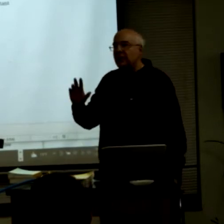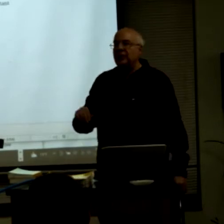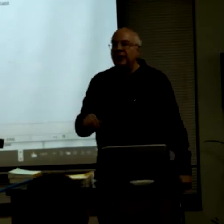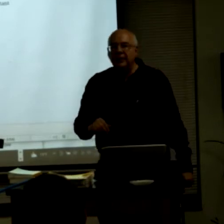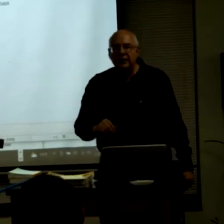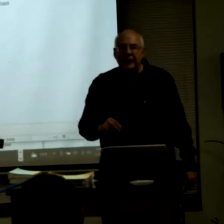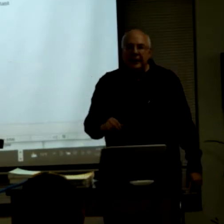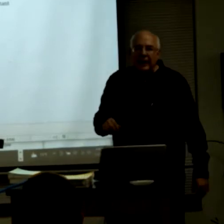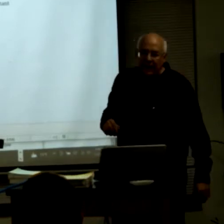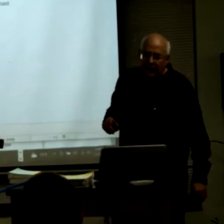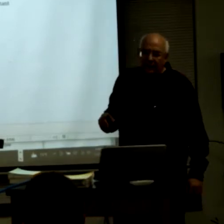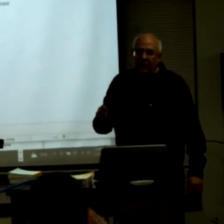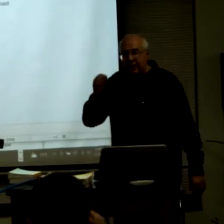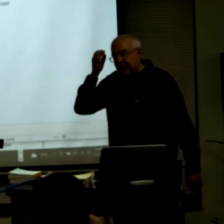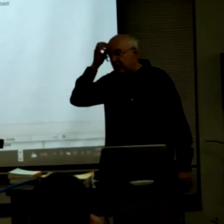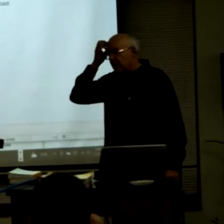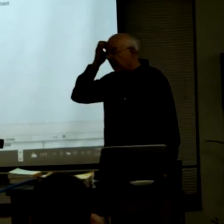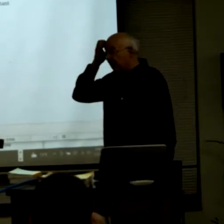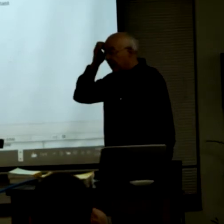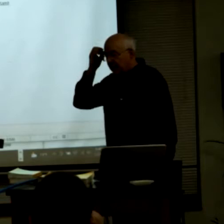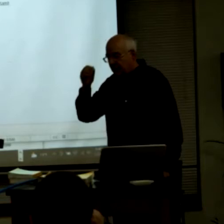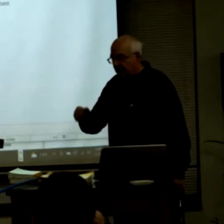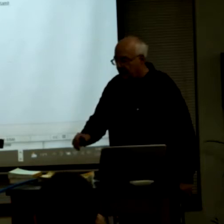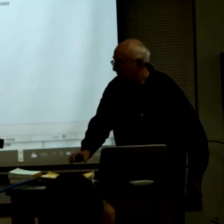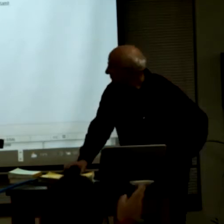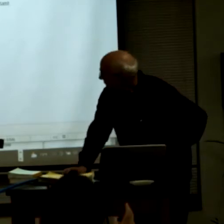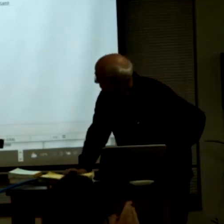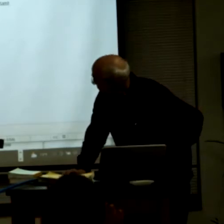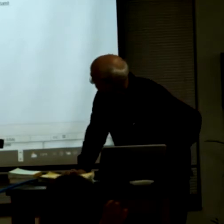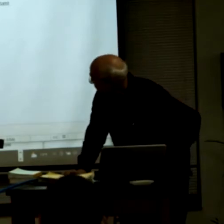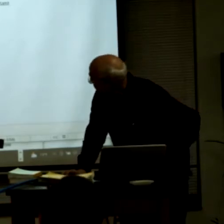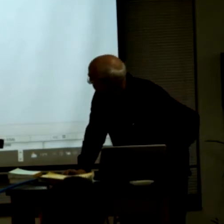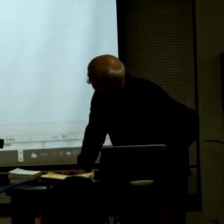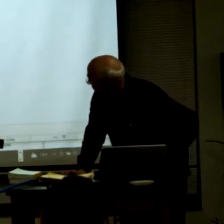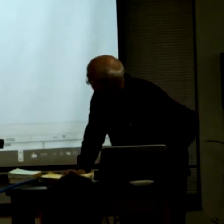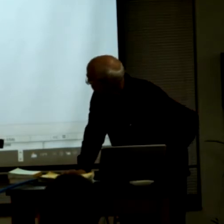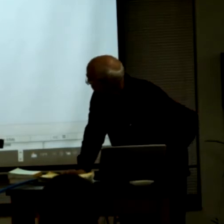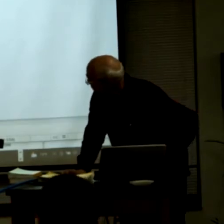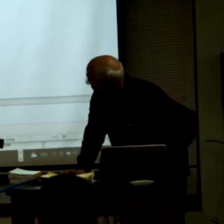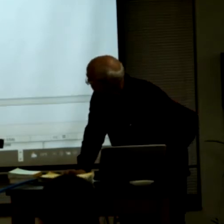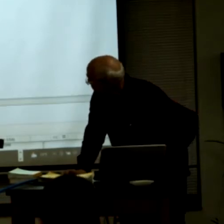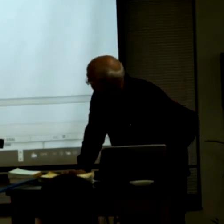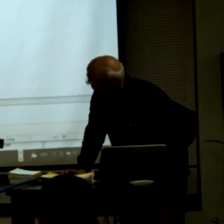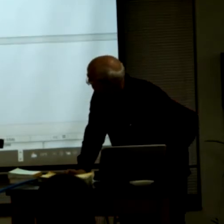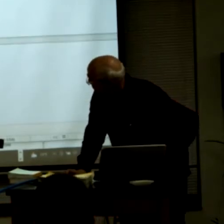basic signs. And for this session, I've added some additional signs or names.